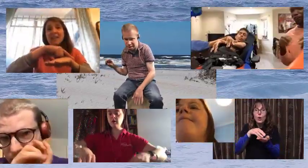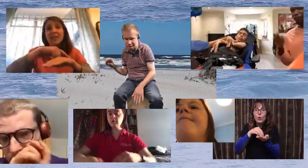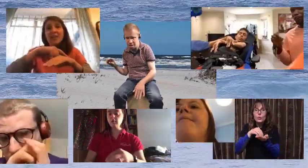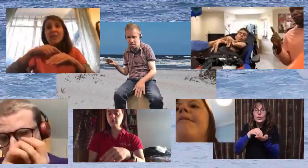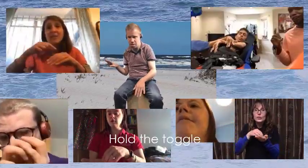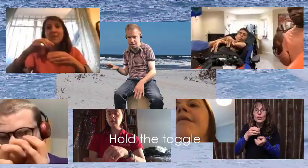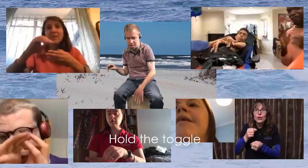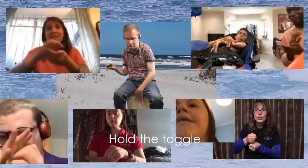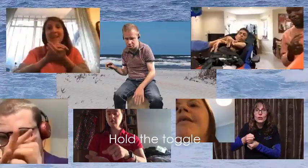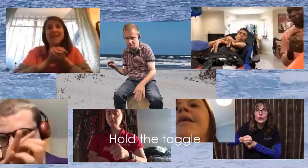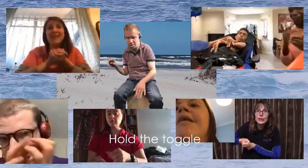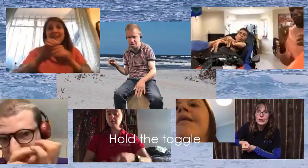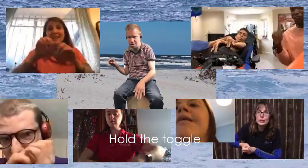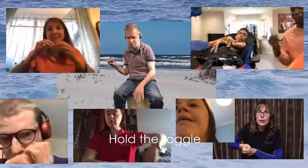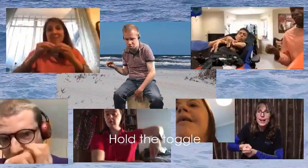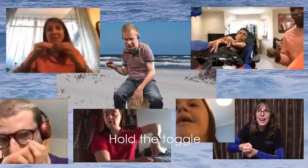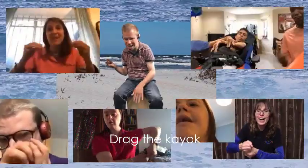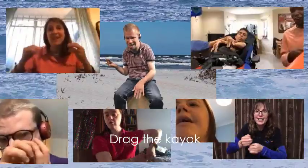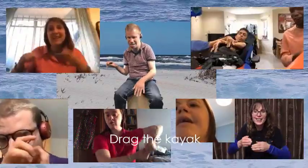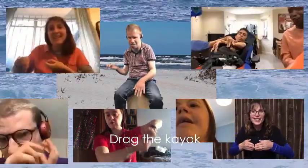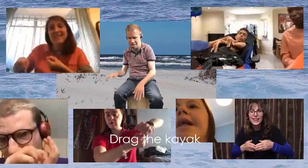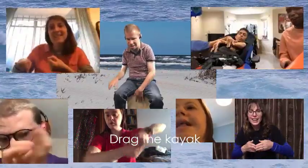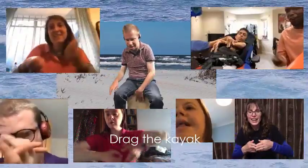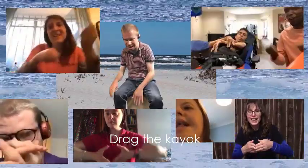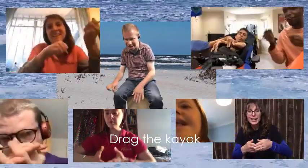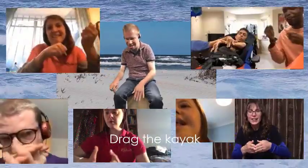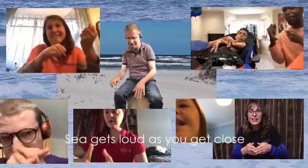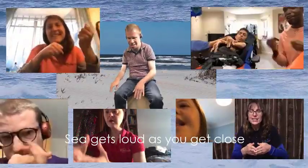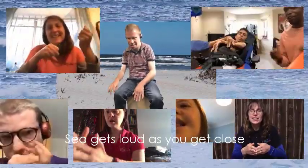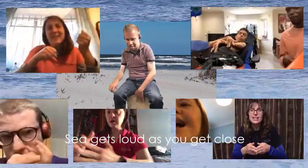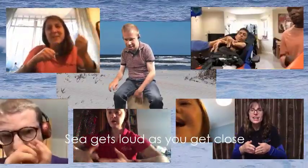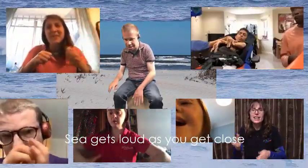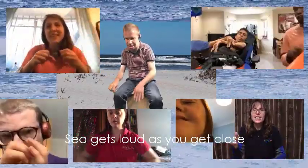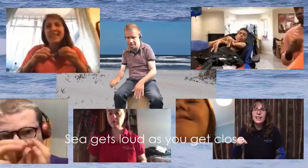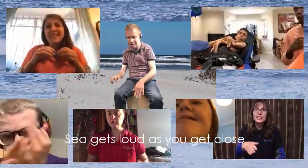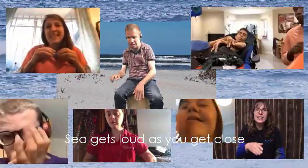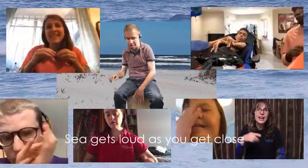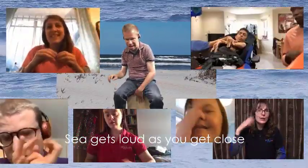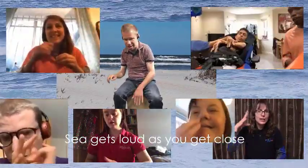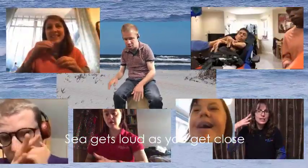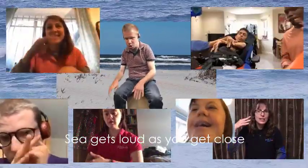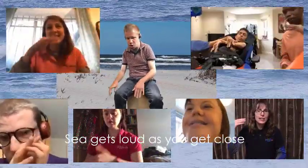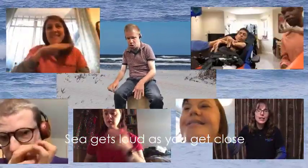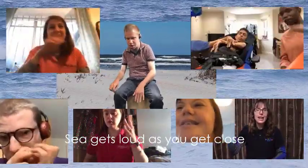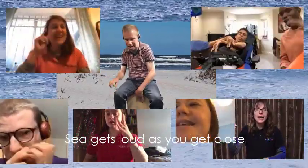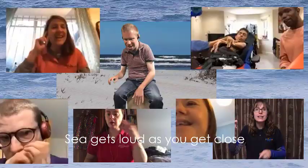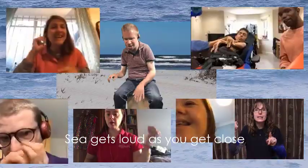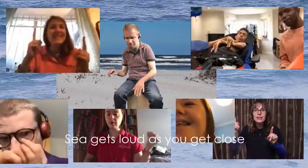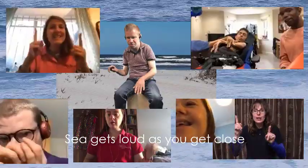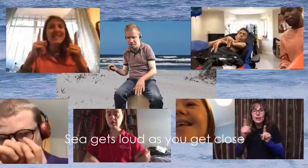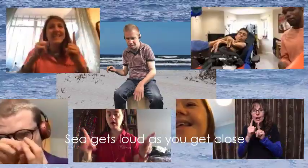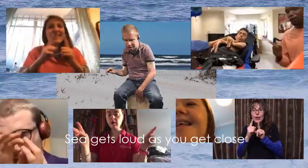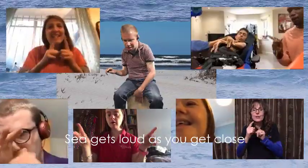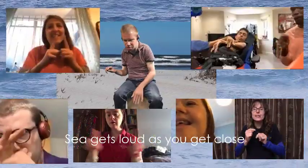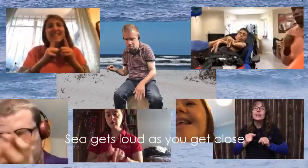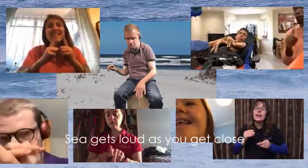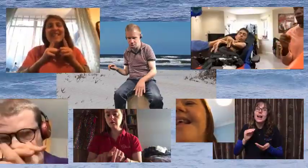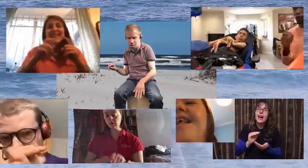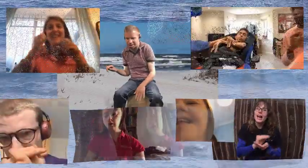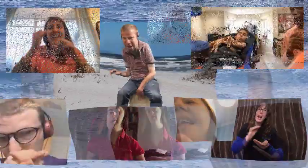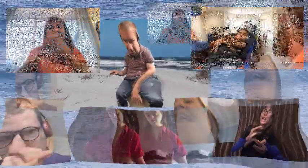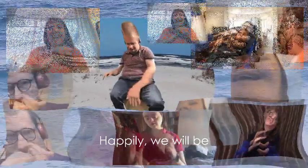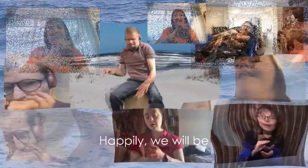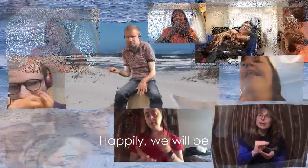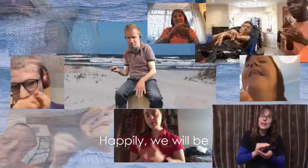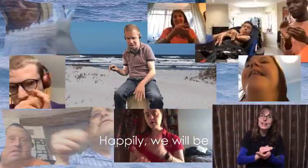feet. Hold the toggle and drag the kayak. See the clouds as you get close